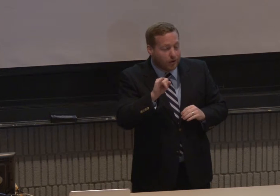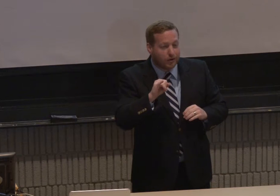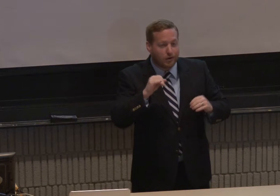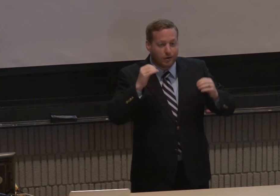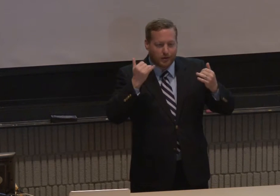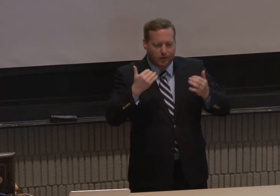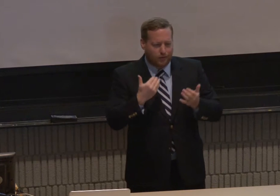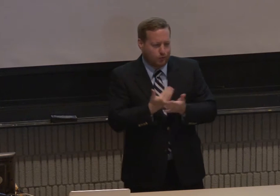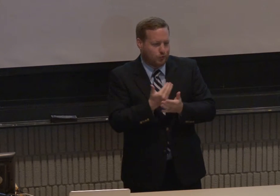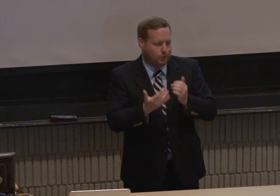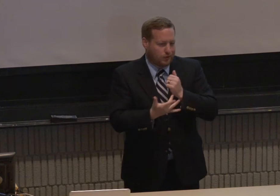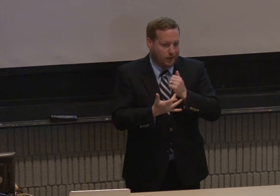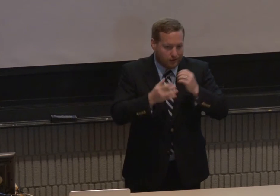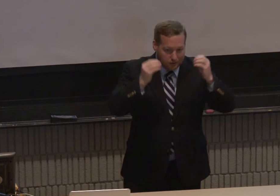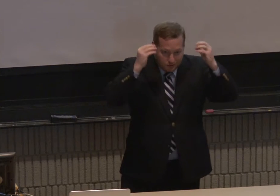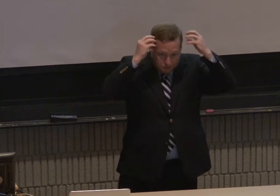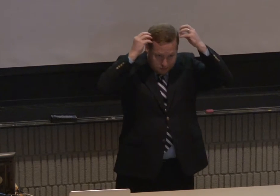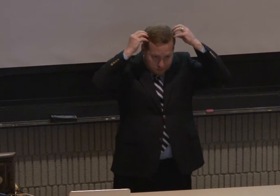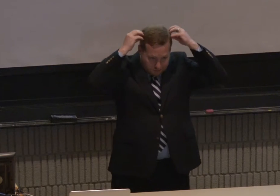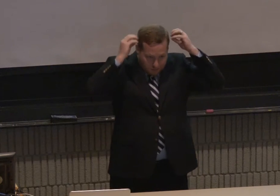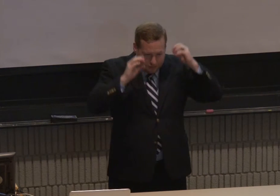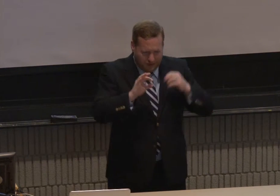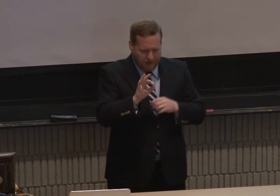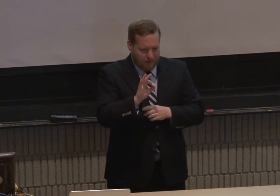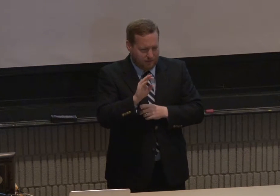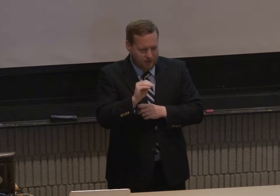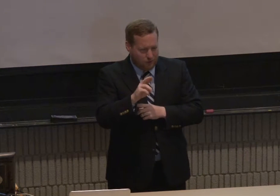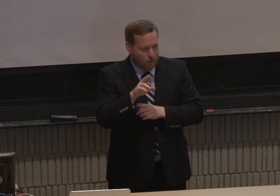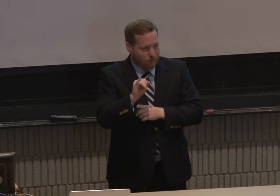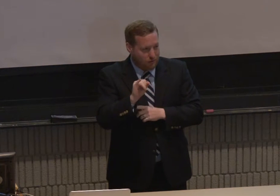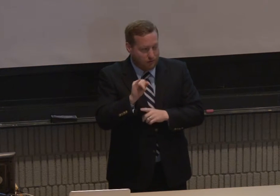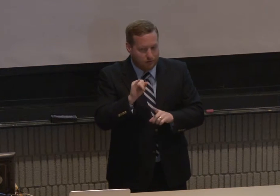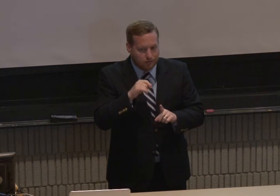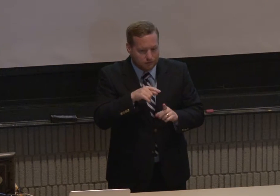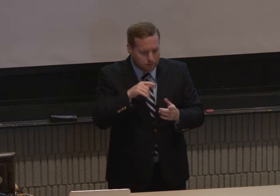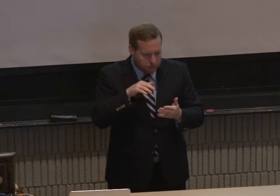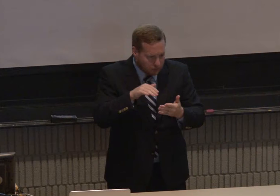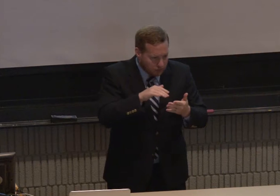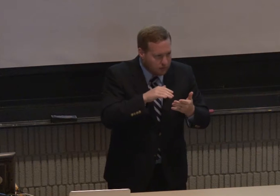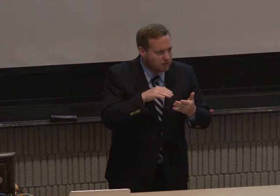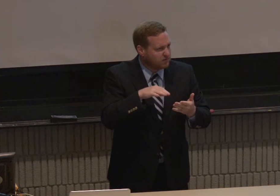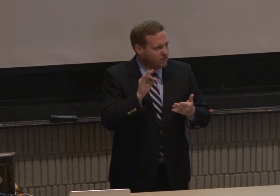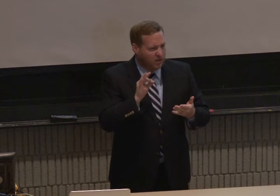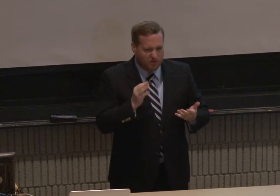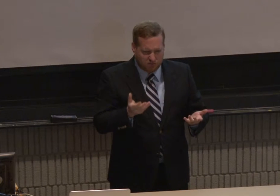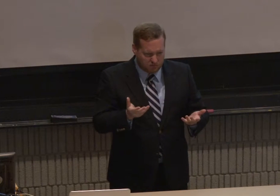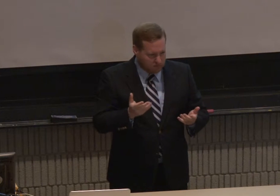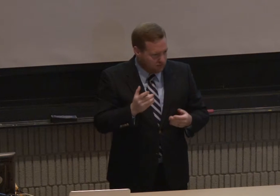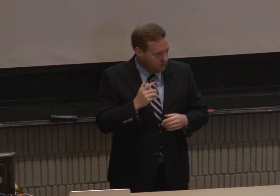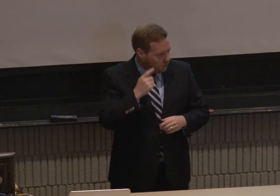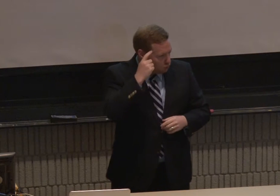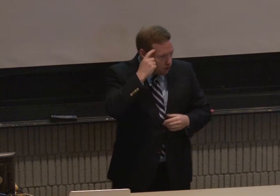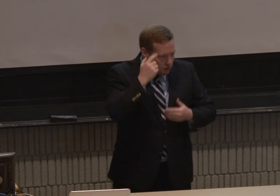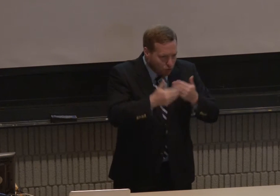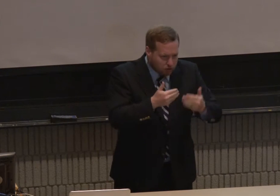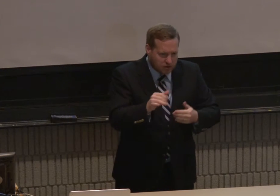same. She actually did research using MRI technology or fMRI technology and found the